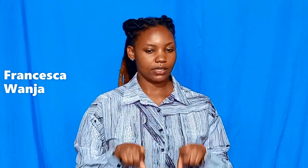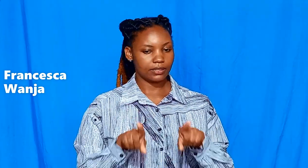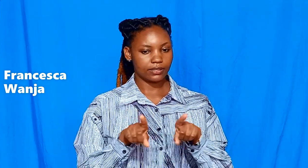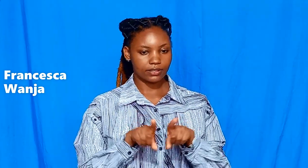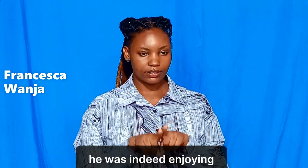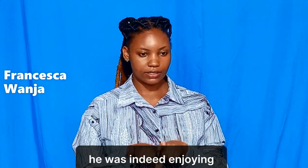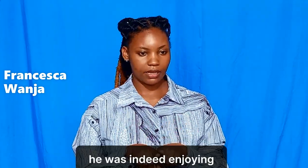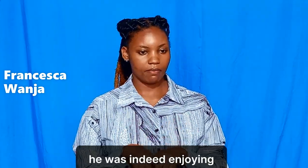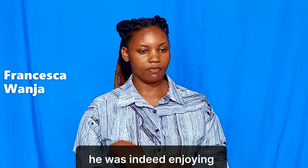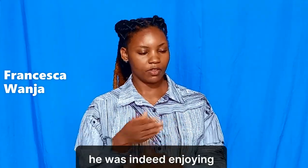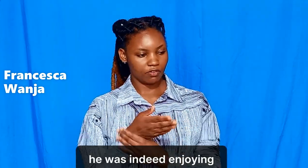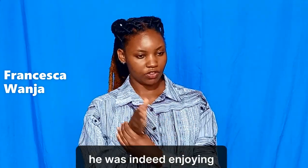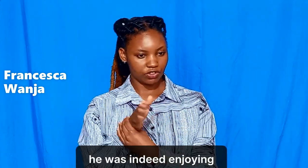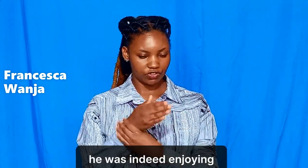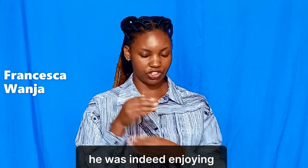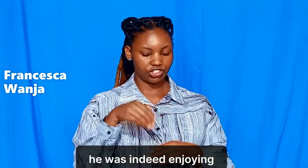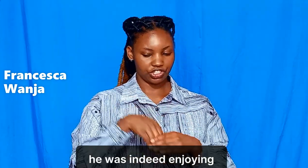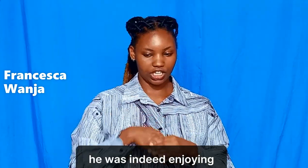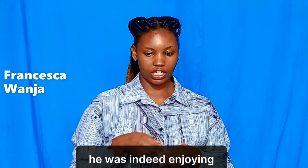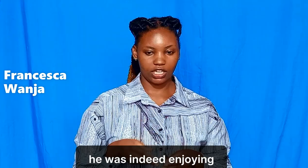He was indeed enjoying.